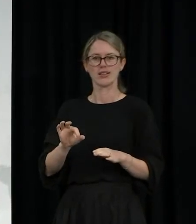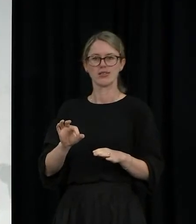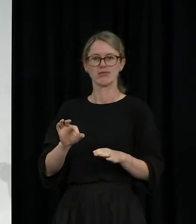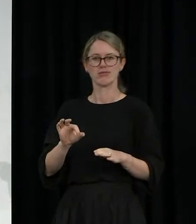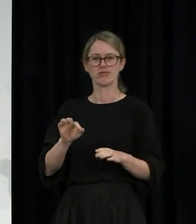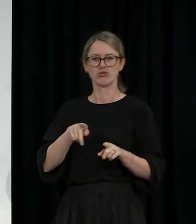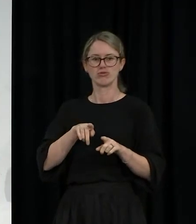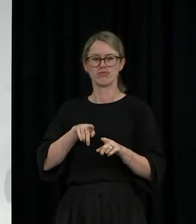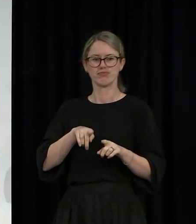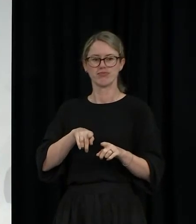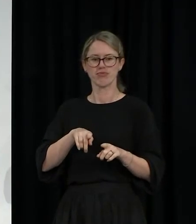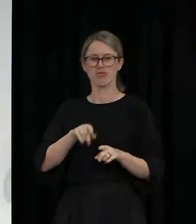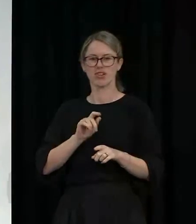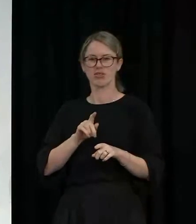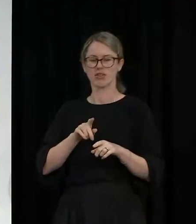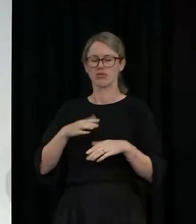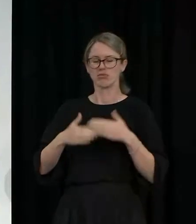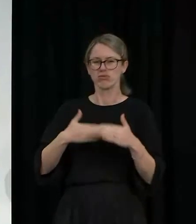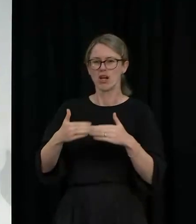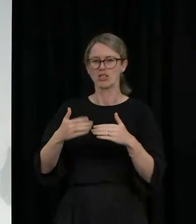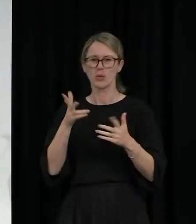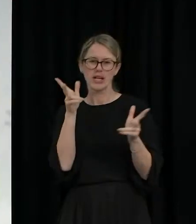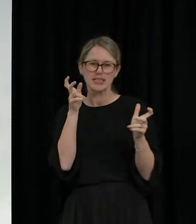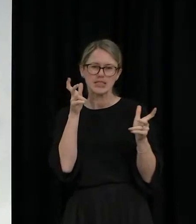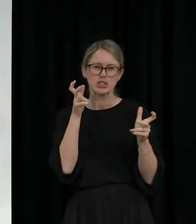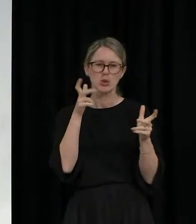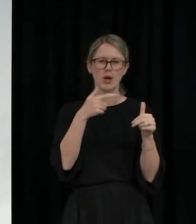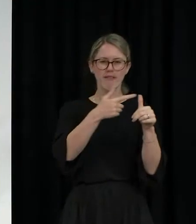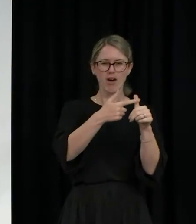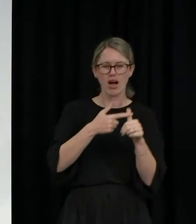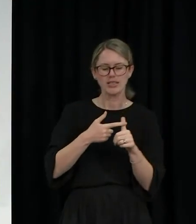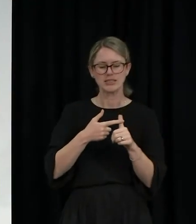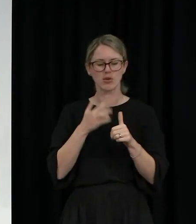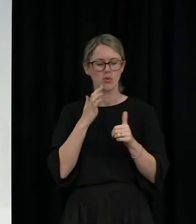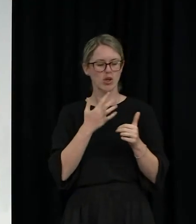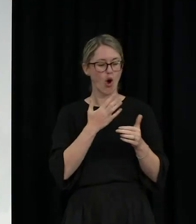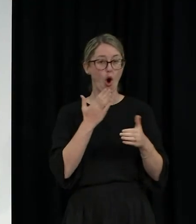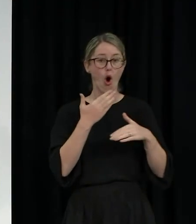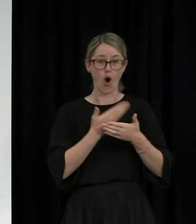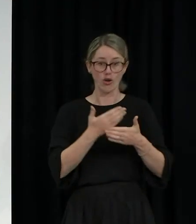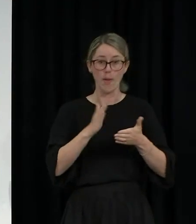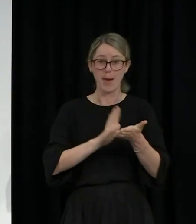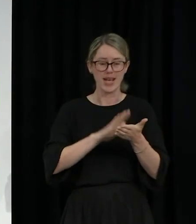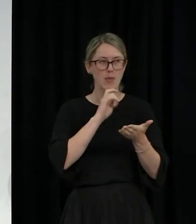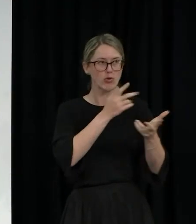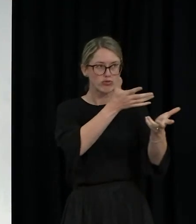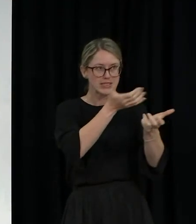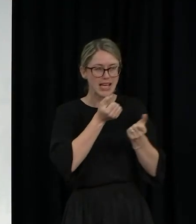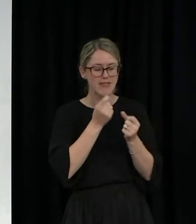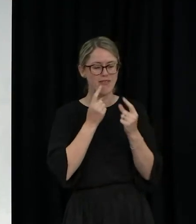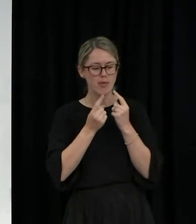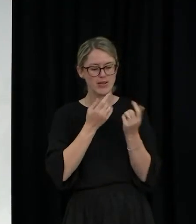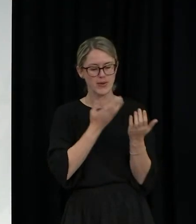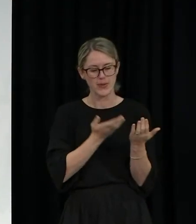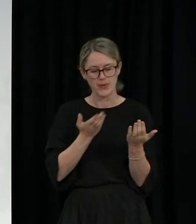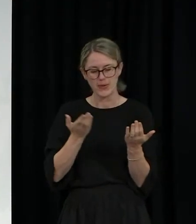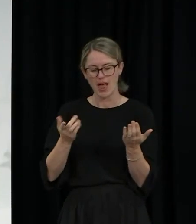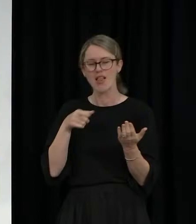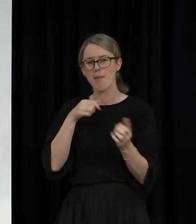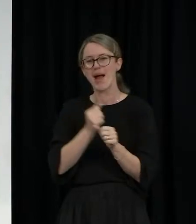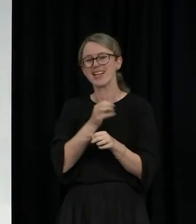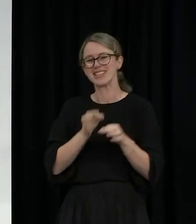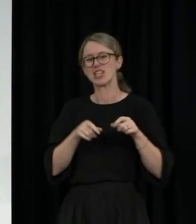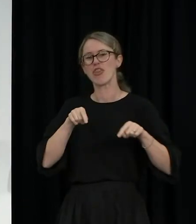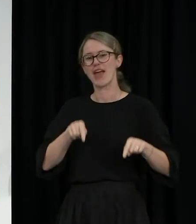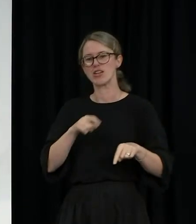the advice, we update that advice as close as possible to the time, and that would include looking at any mystery cases.